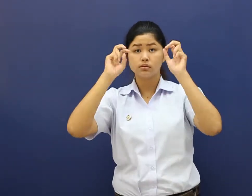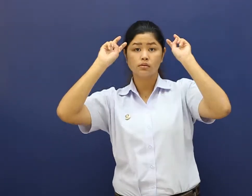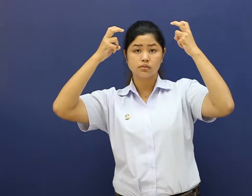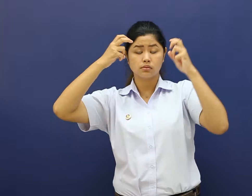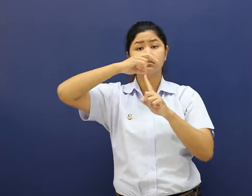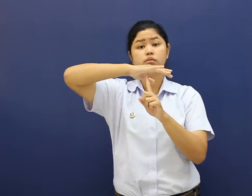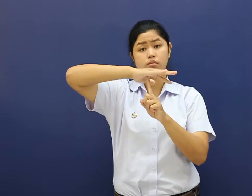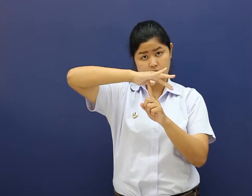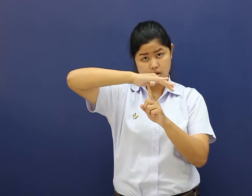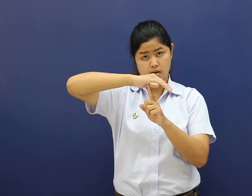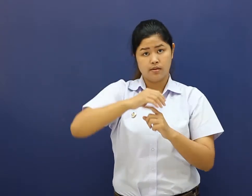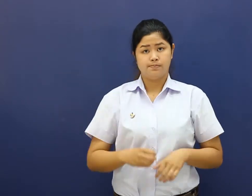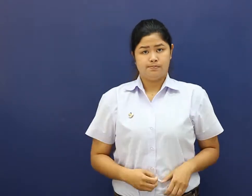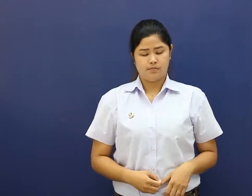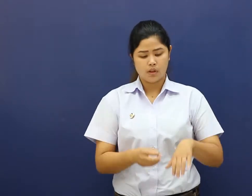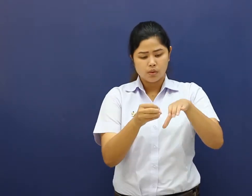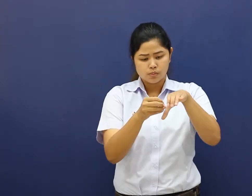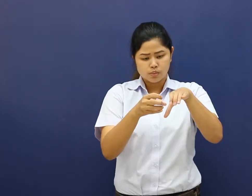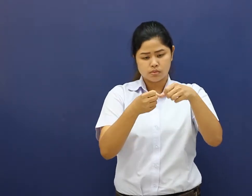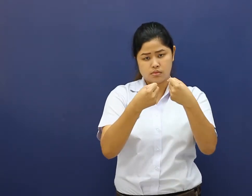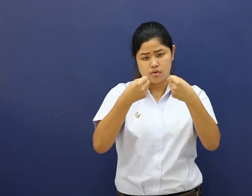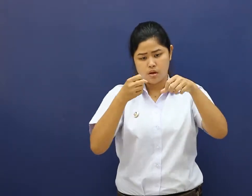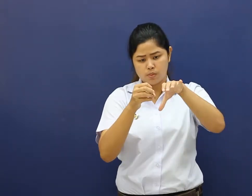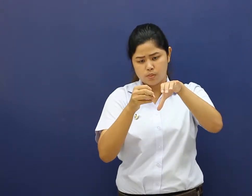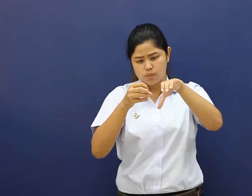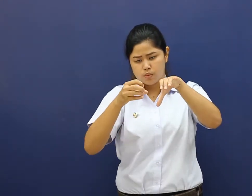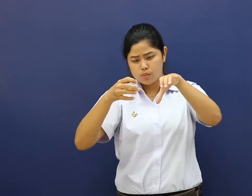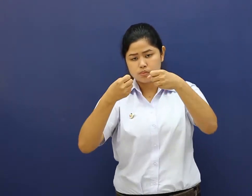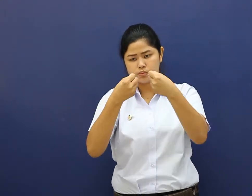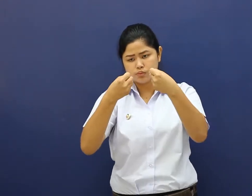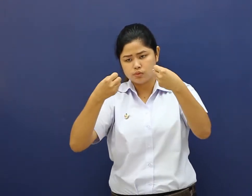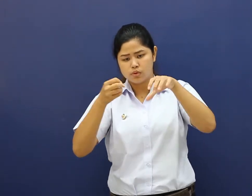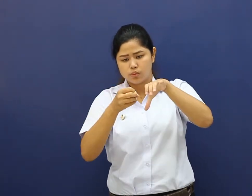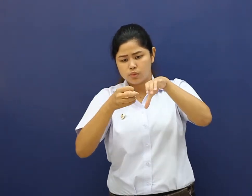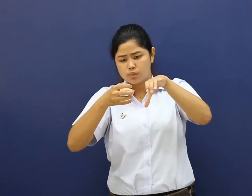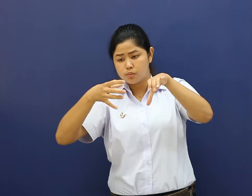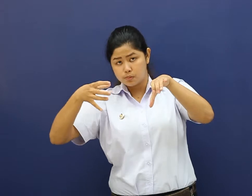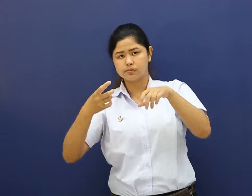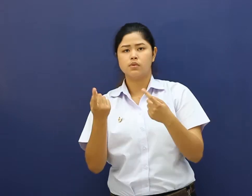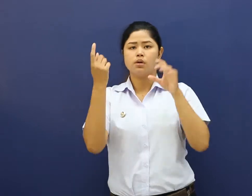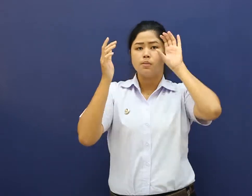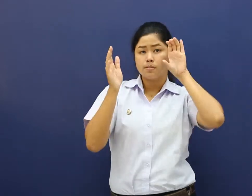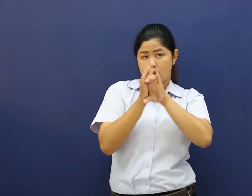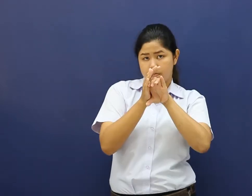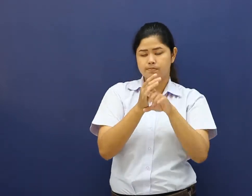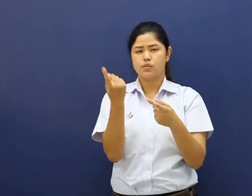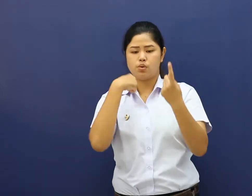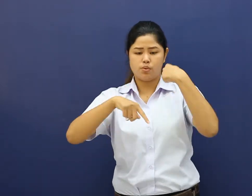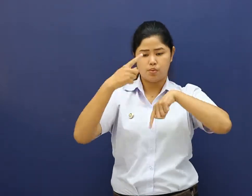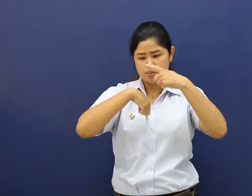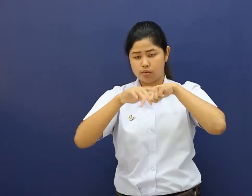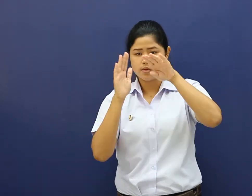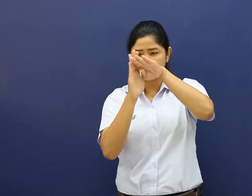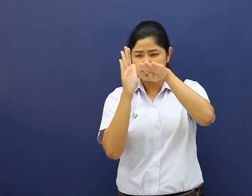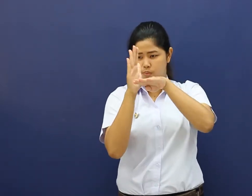offered comments on how to improve lessons, such as additional period